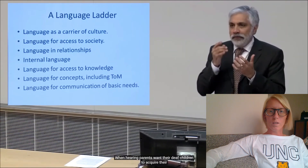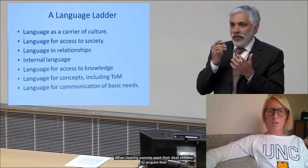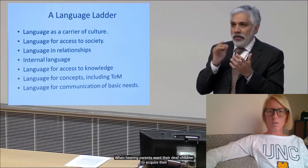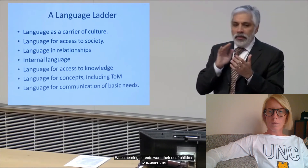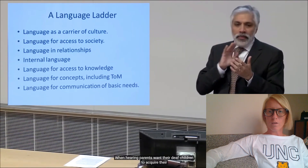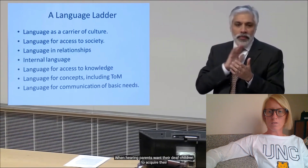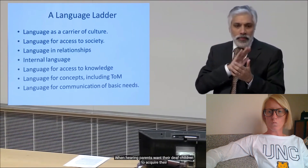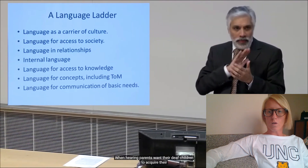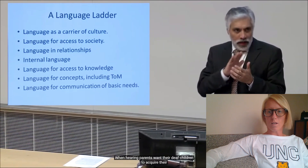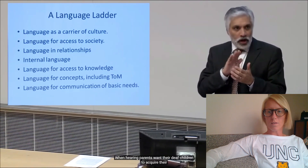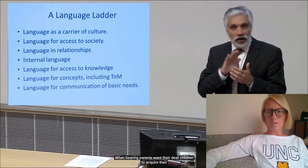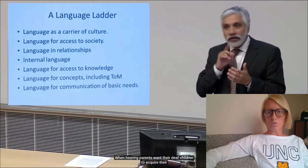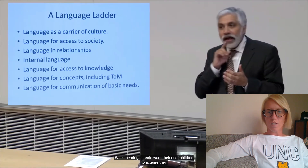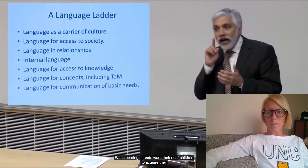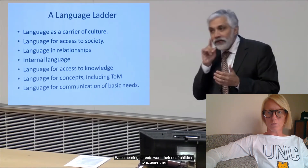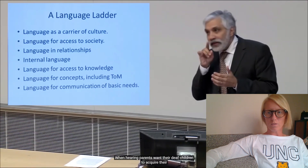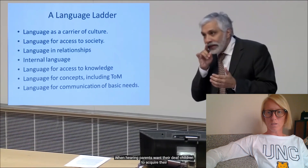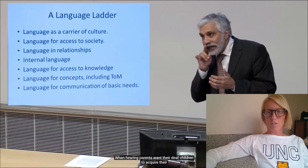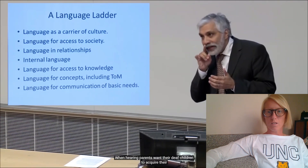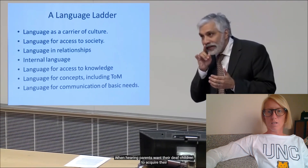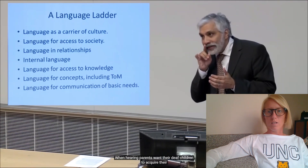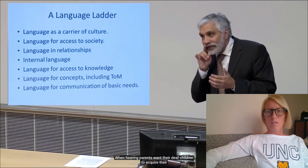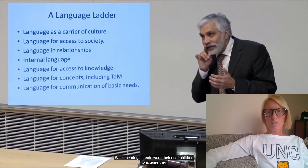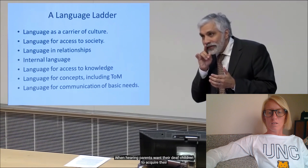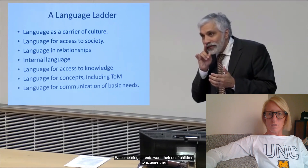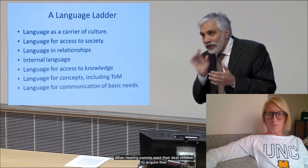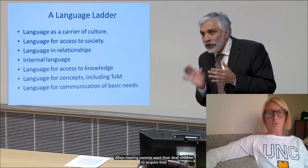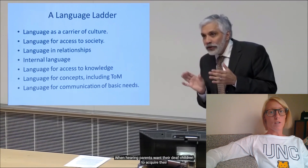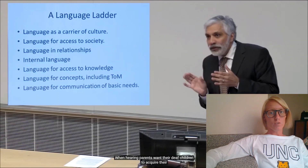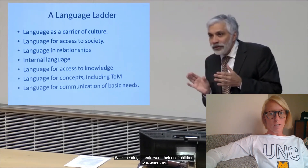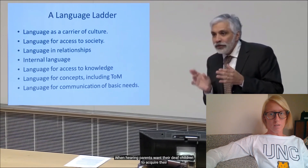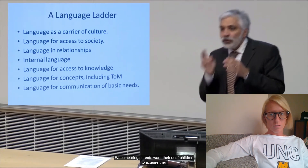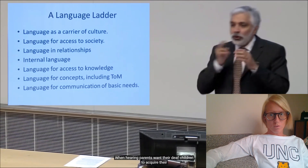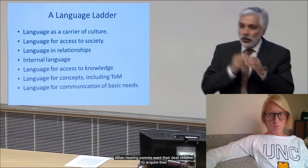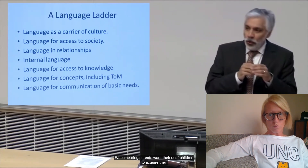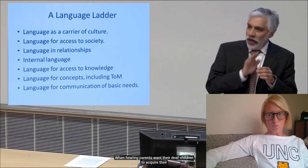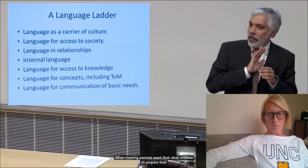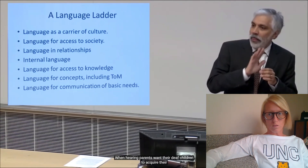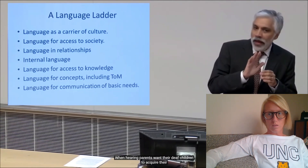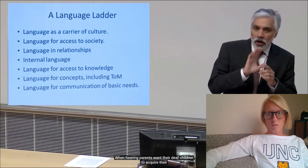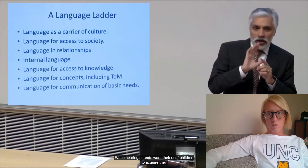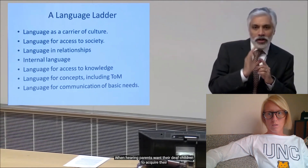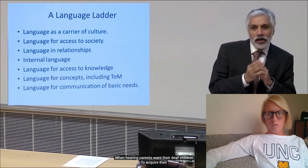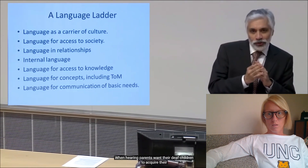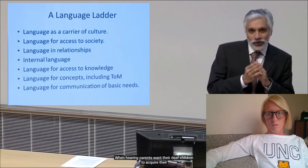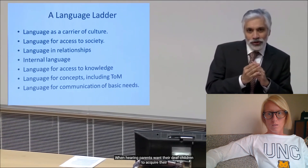When hearing Hearing parents want their child, their deaf children their deaf child,